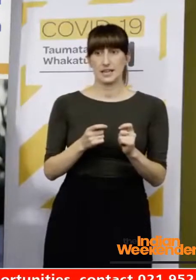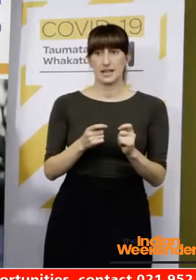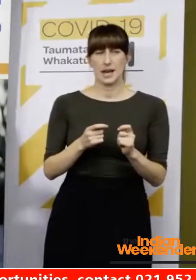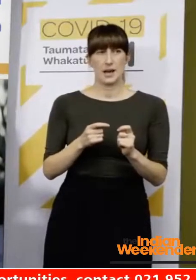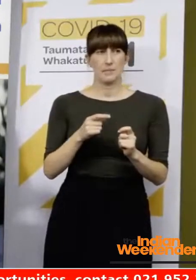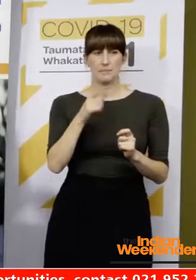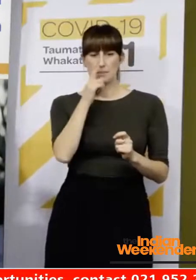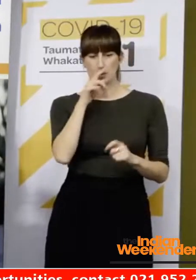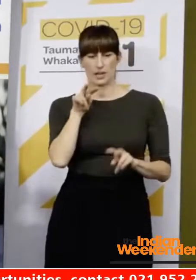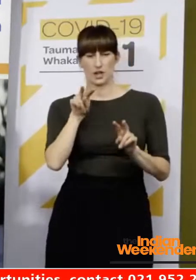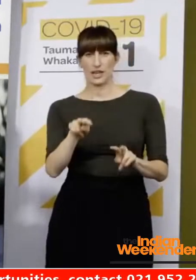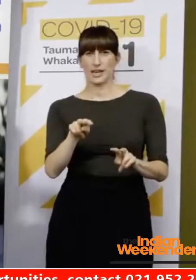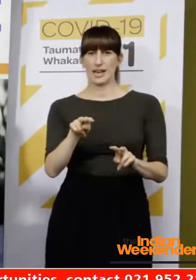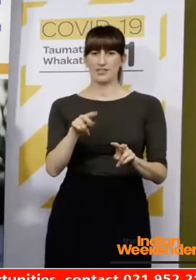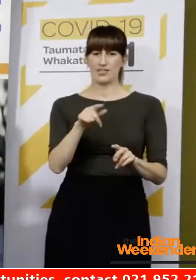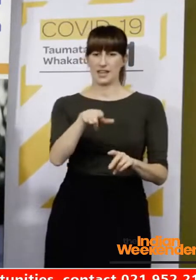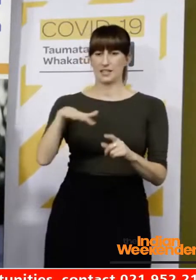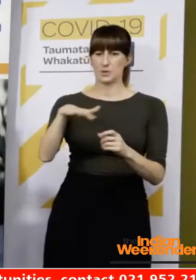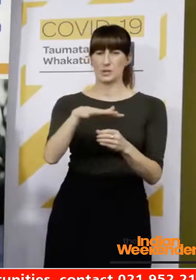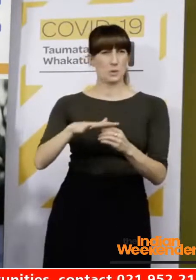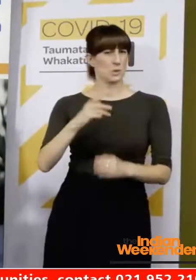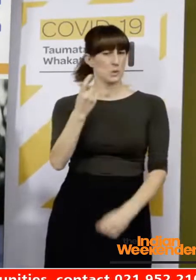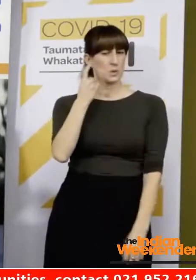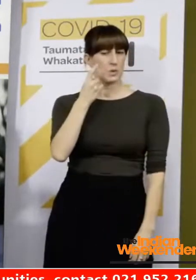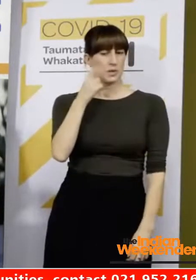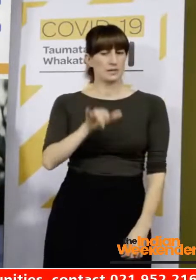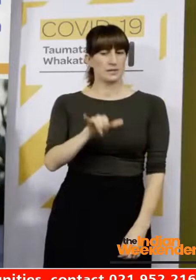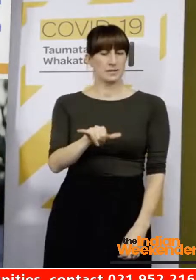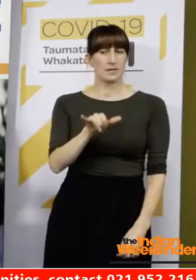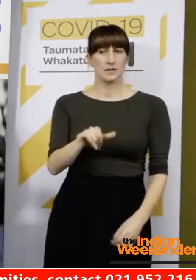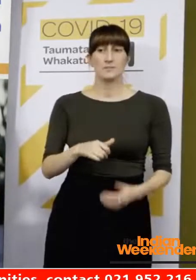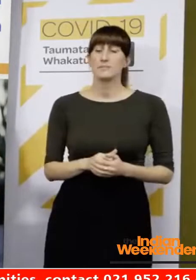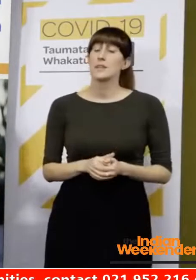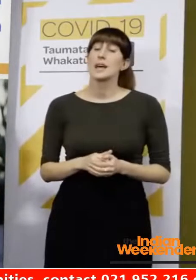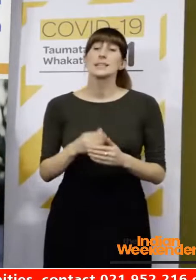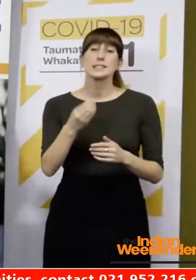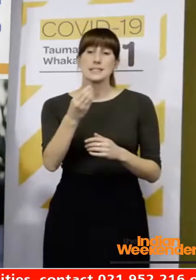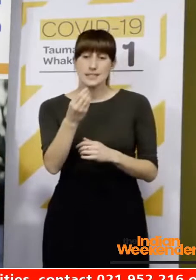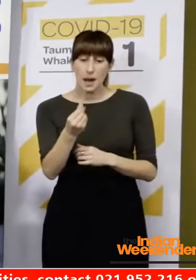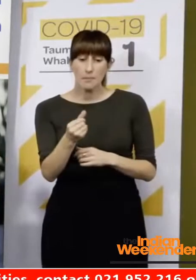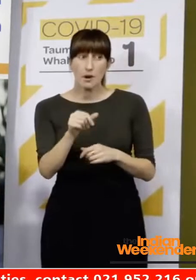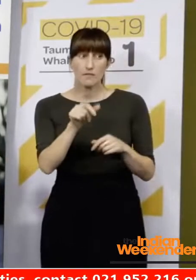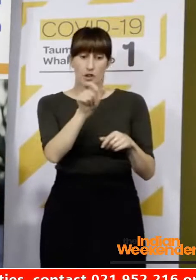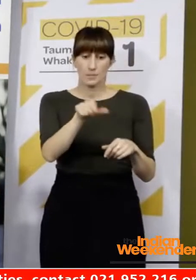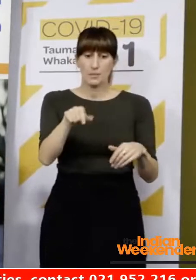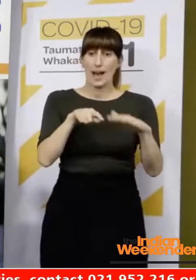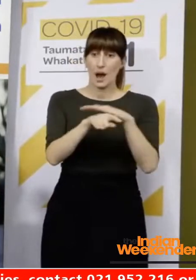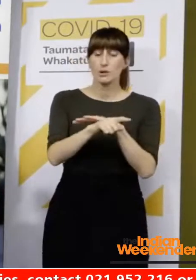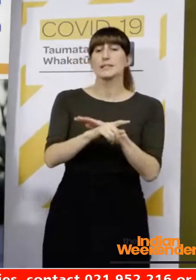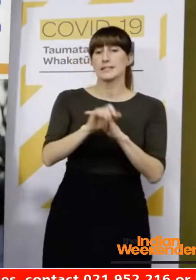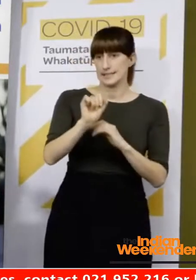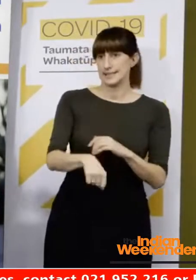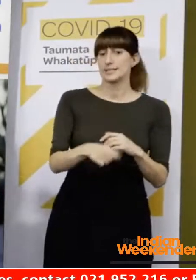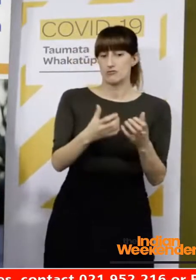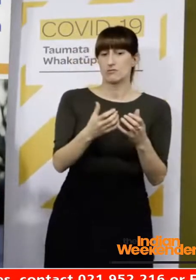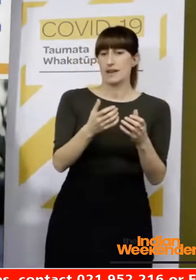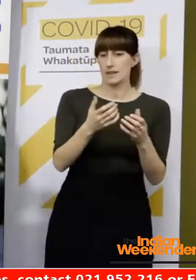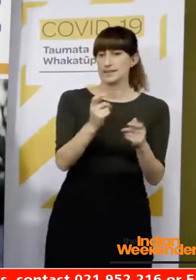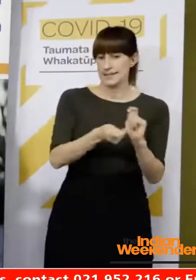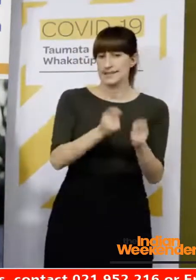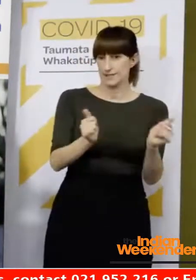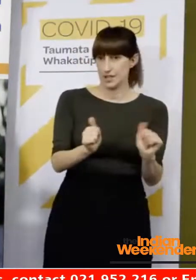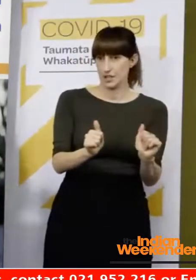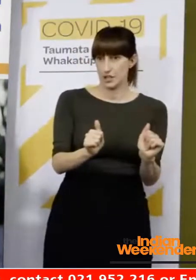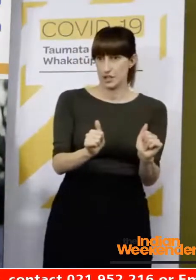get your own food. Some of them like indeed Uber were Eats, you have to tested. pay What I for can that. say also is, Or and if you'll you have seen wanted the to get expectations alcohol, and you have to requirements pay around for. people You can get going on care compassionate